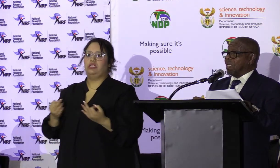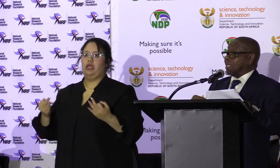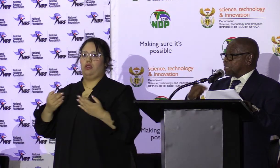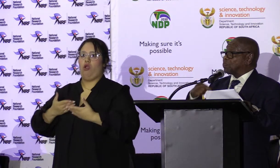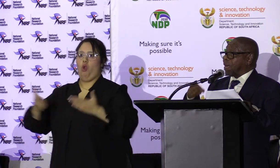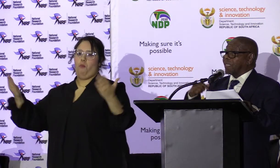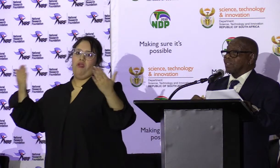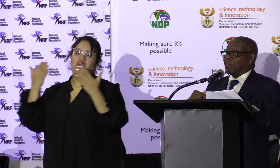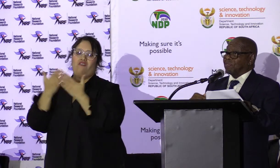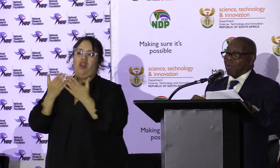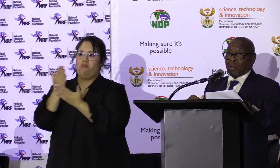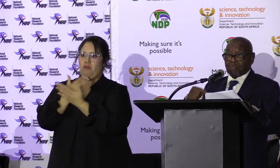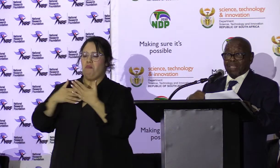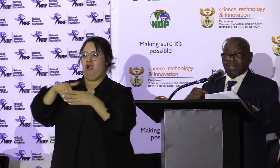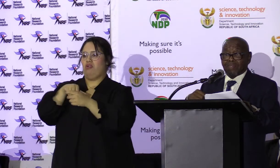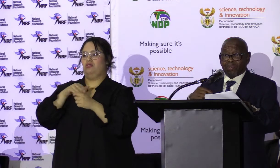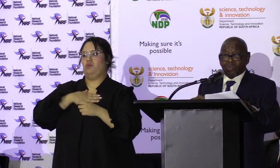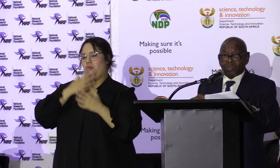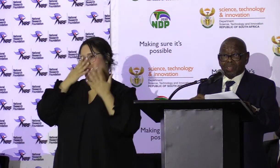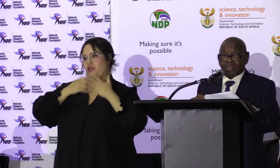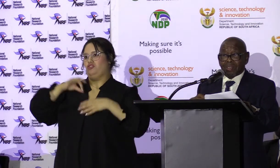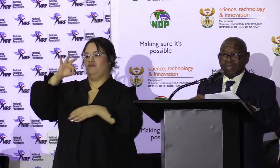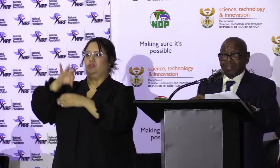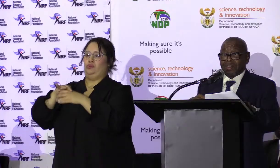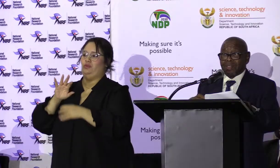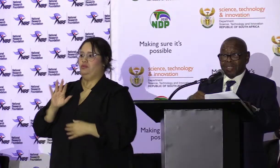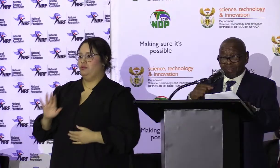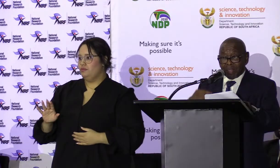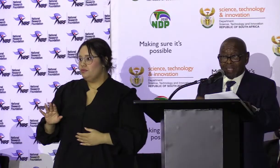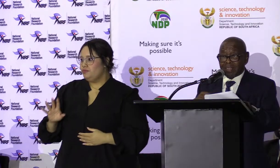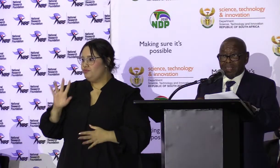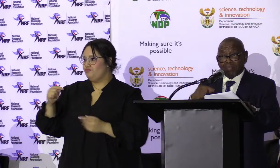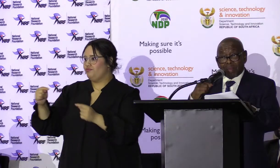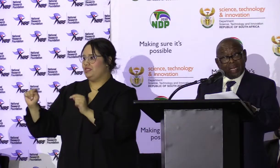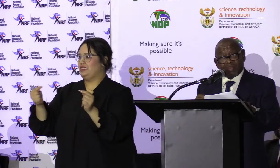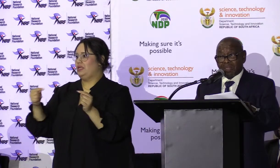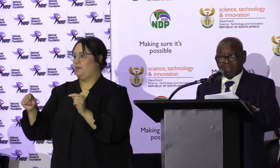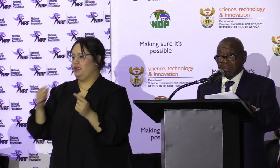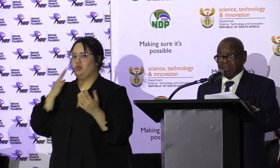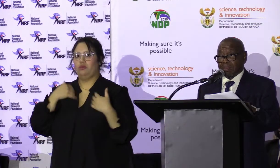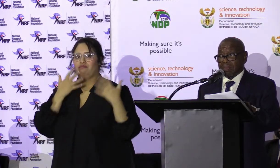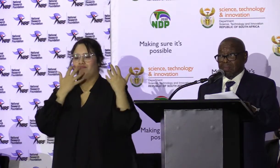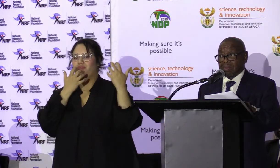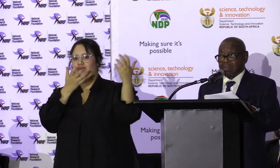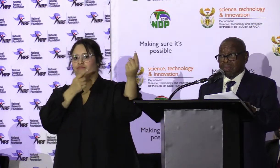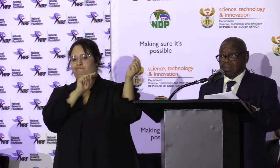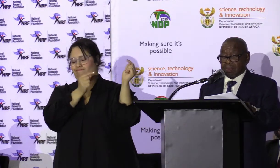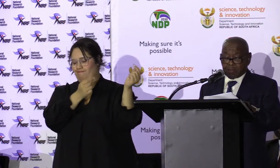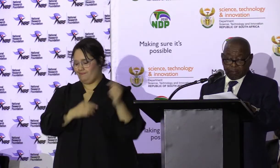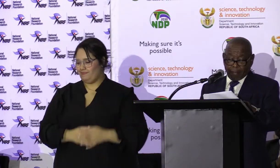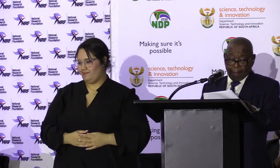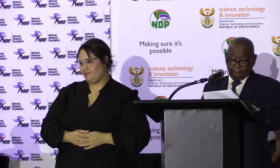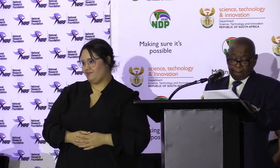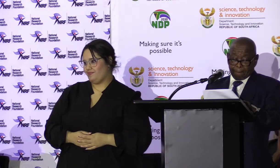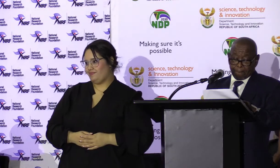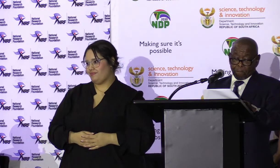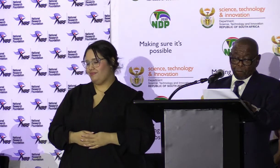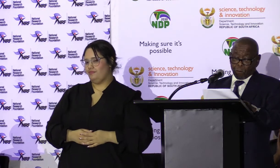available as part of our budget vote debate in Parliament.